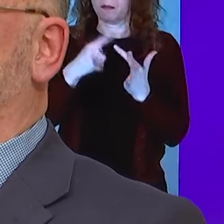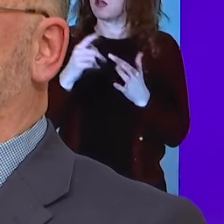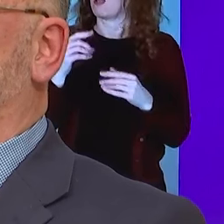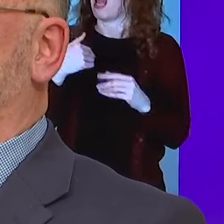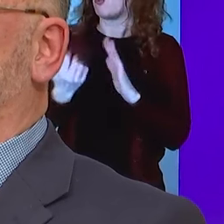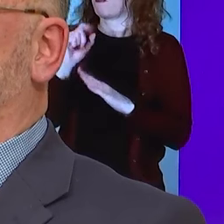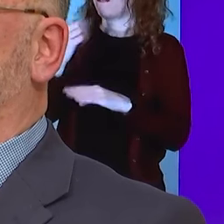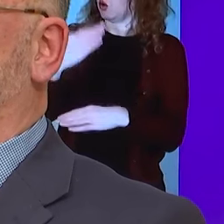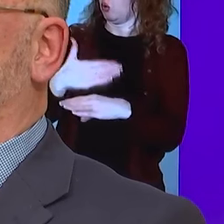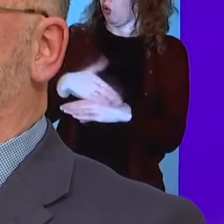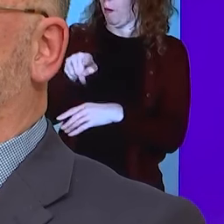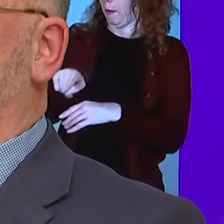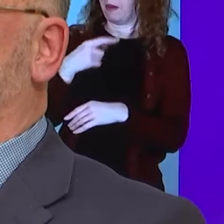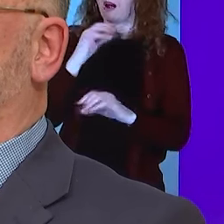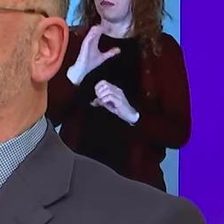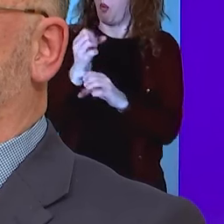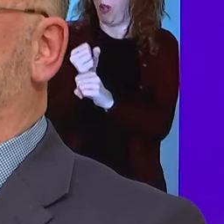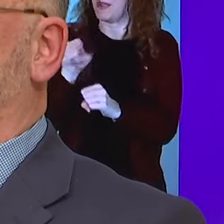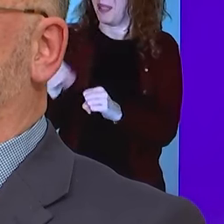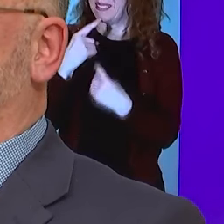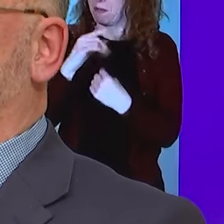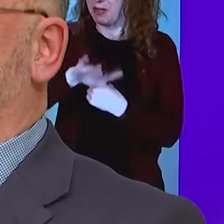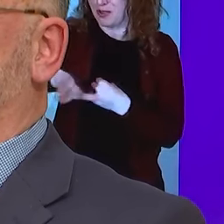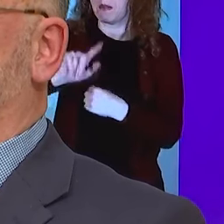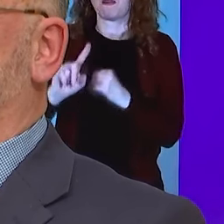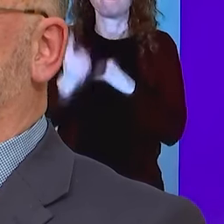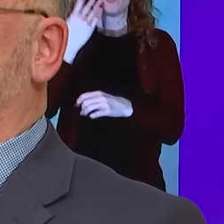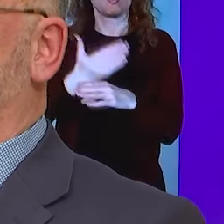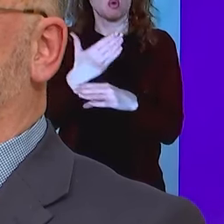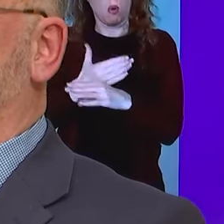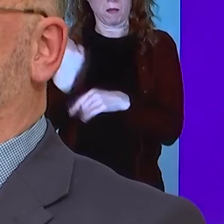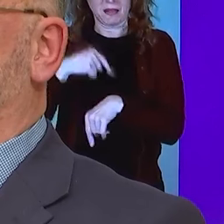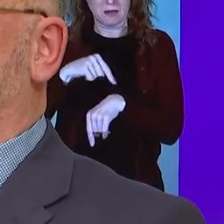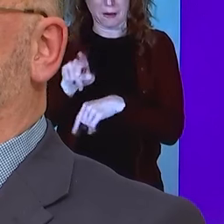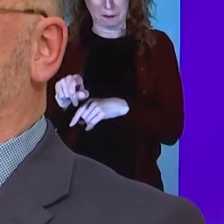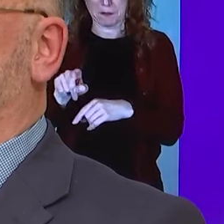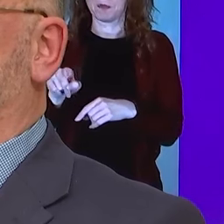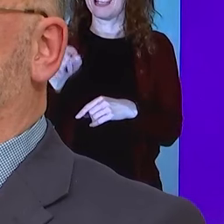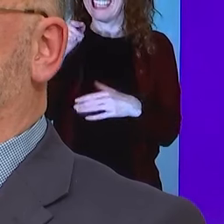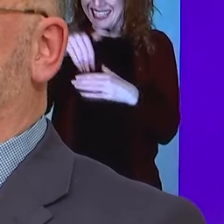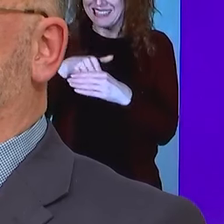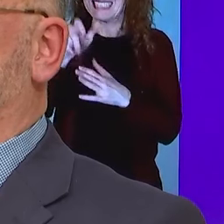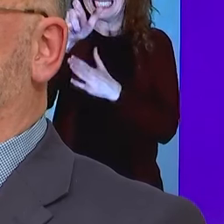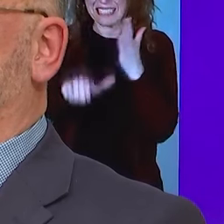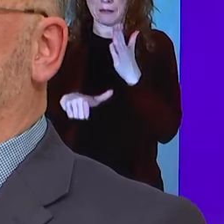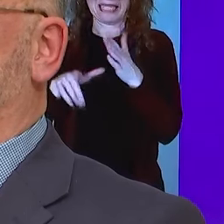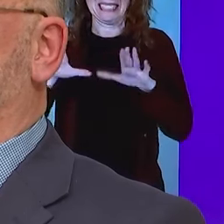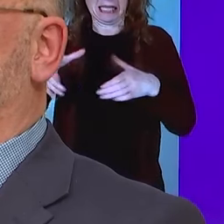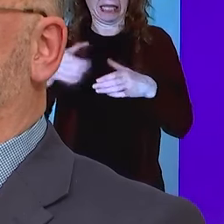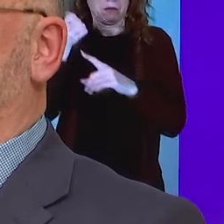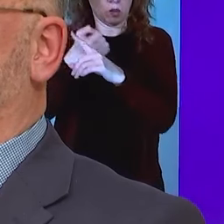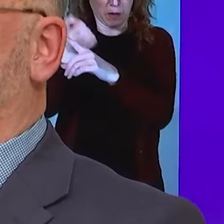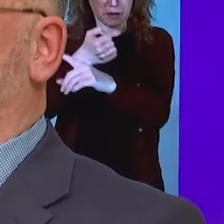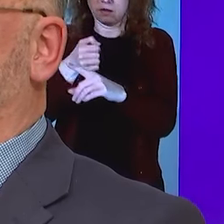and I'll tell you a bit more about that later. But I got my very first job, and it was in the disability movement, and I credit a lot of